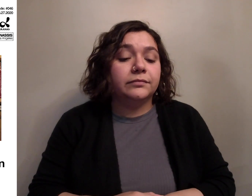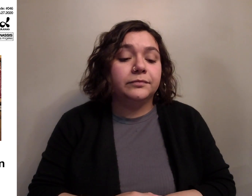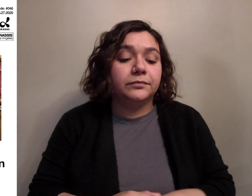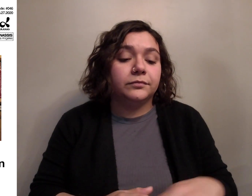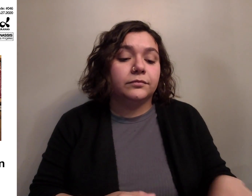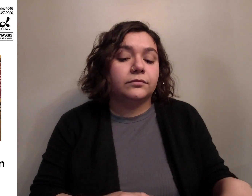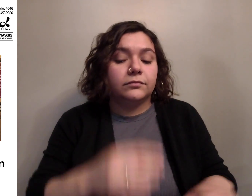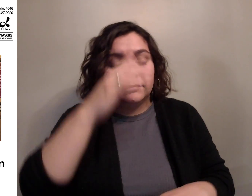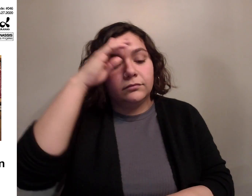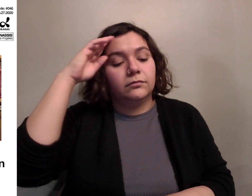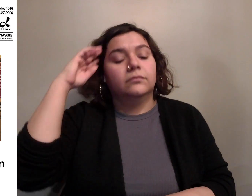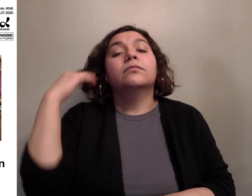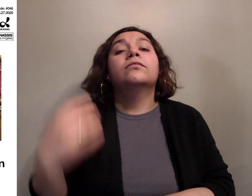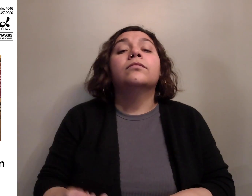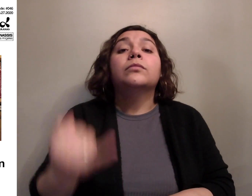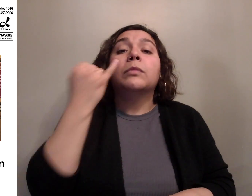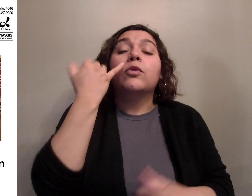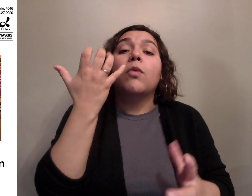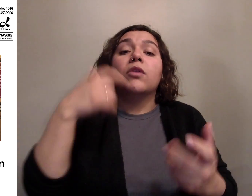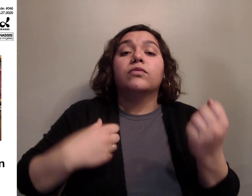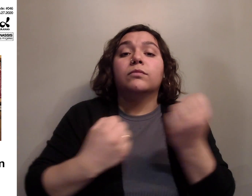Bye-bye.